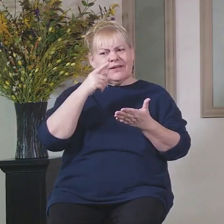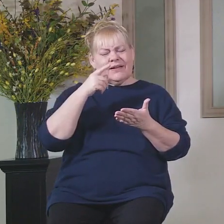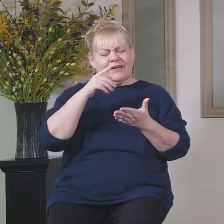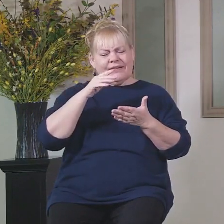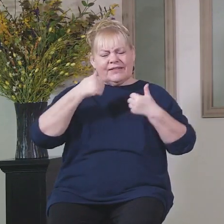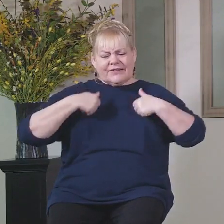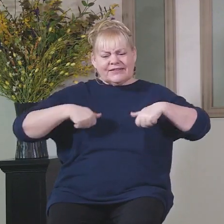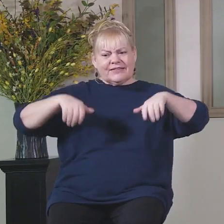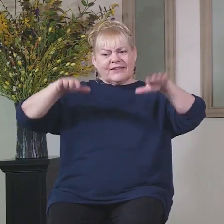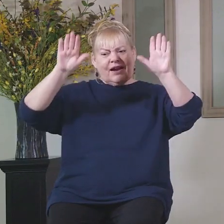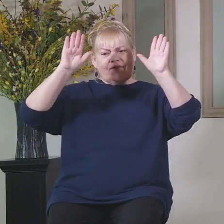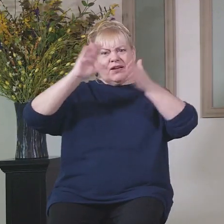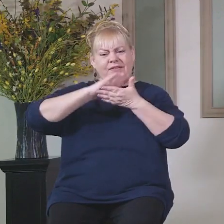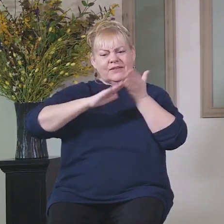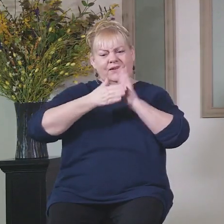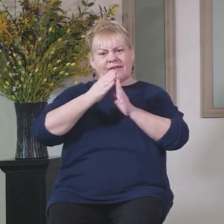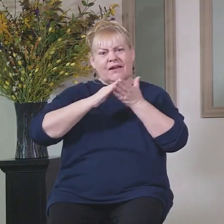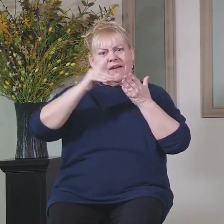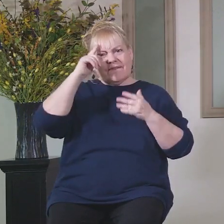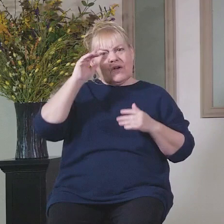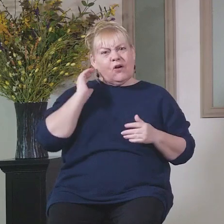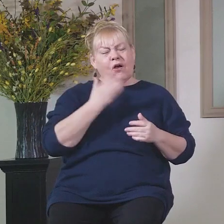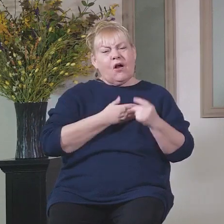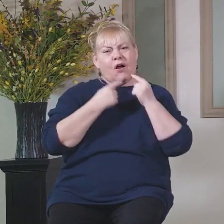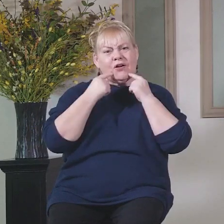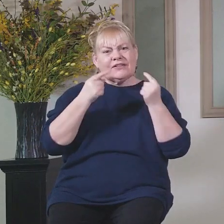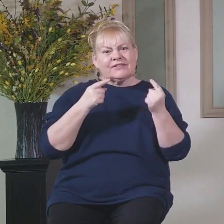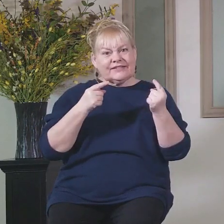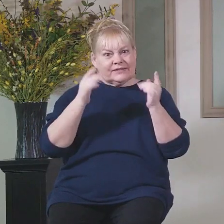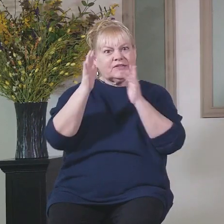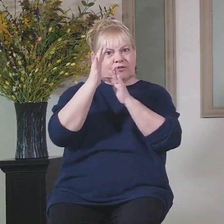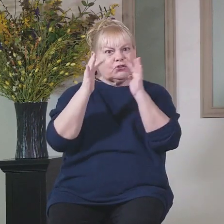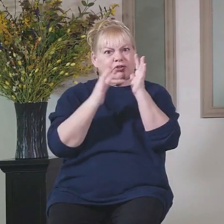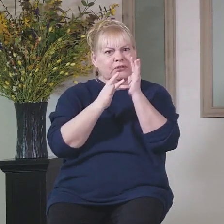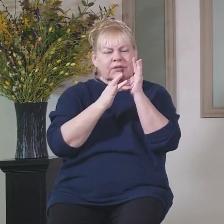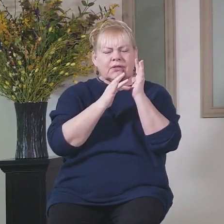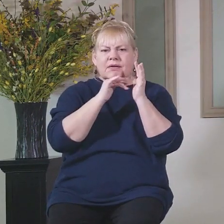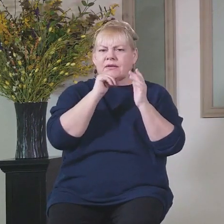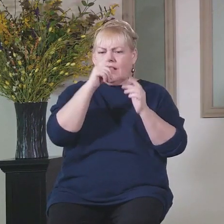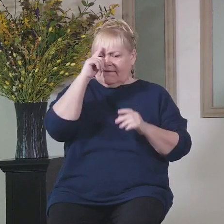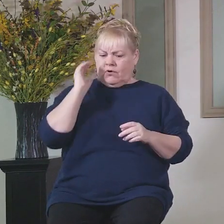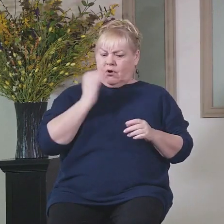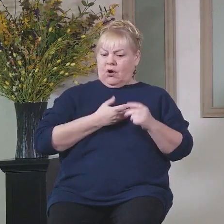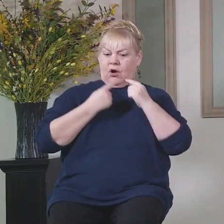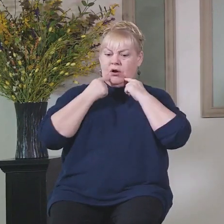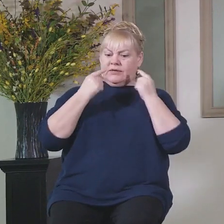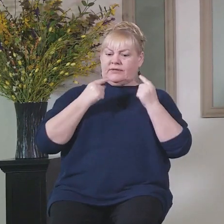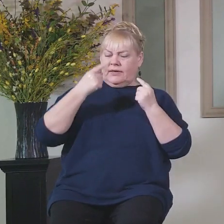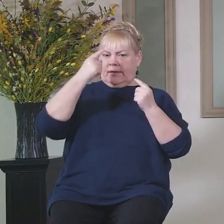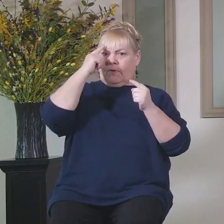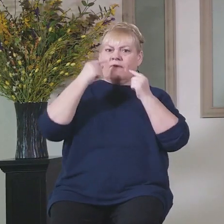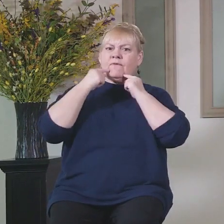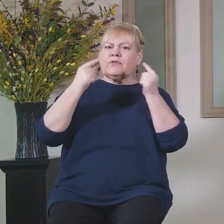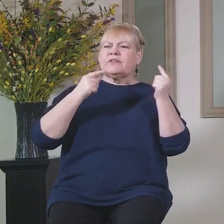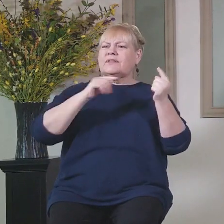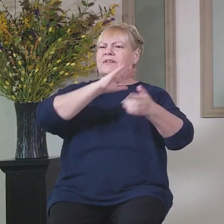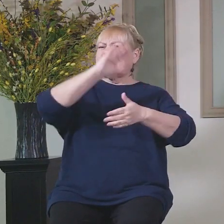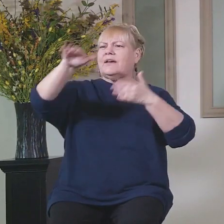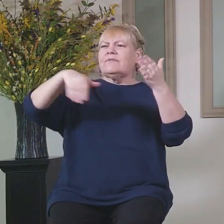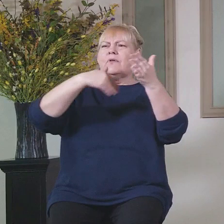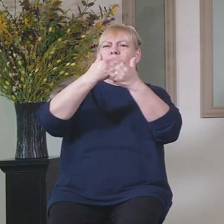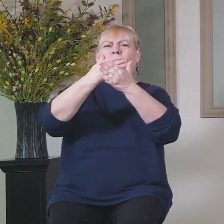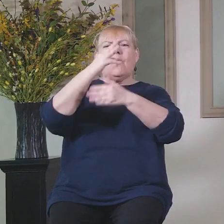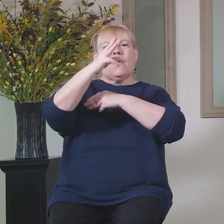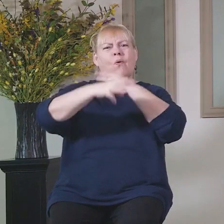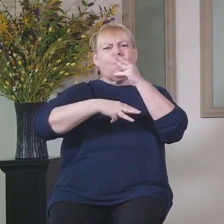The sacrifice of atonement for our sins, that's Jesus. And not for our sins only, but for the sins of the whole